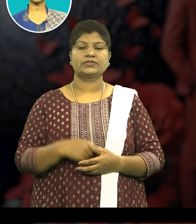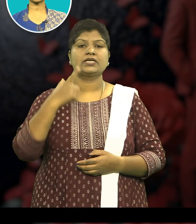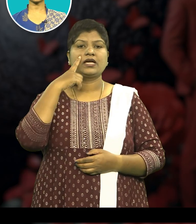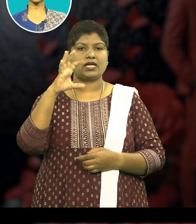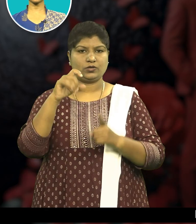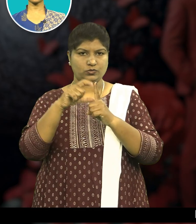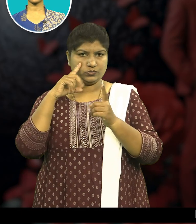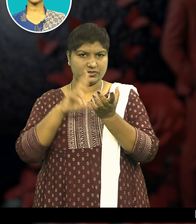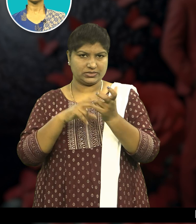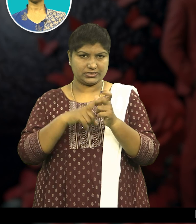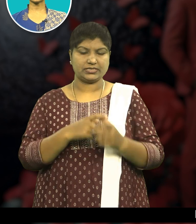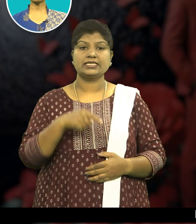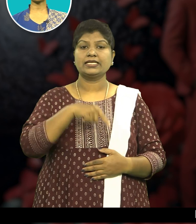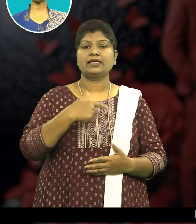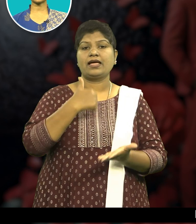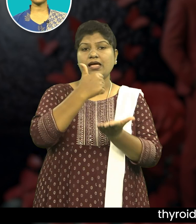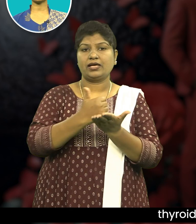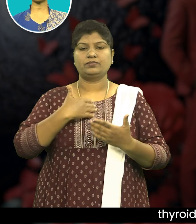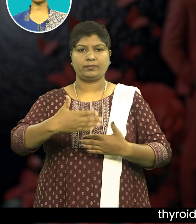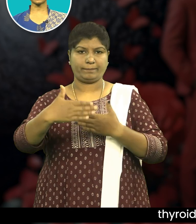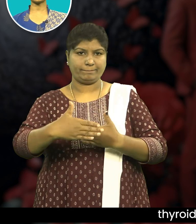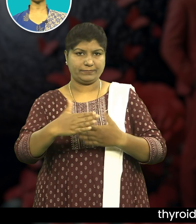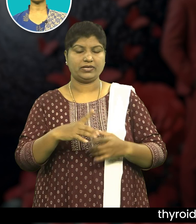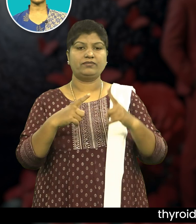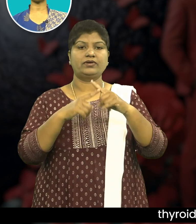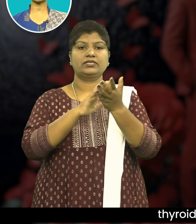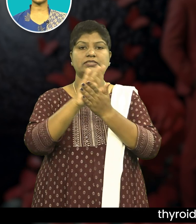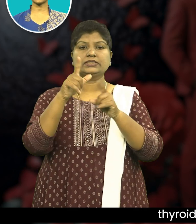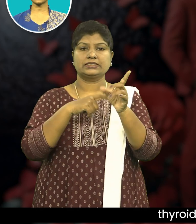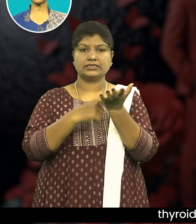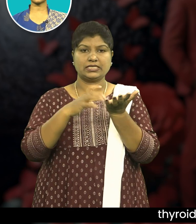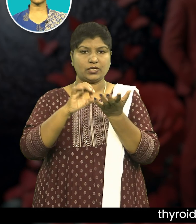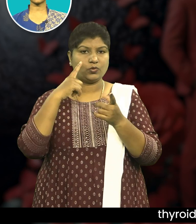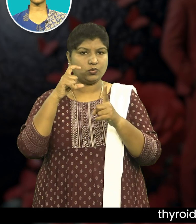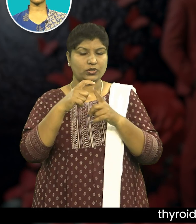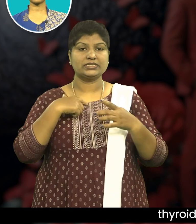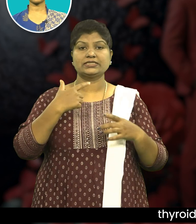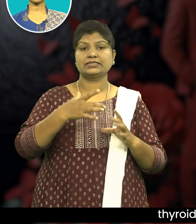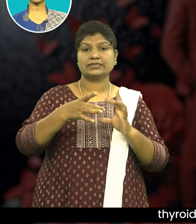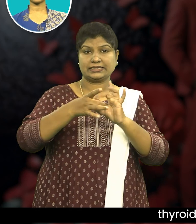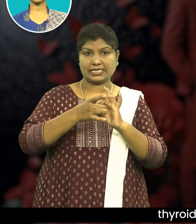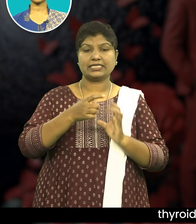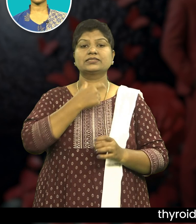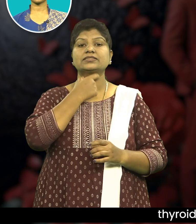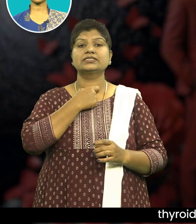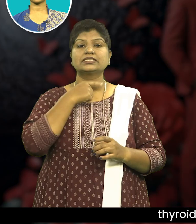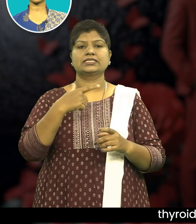Iodine. It helps to prevent thyroid gland related diseases.